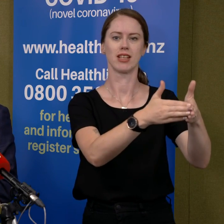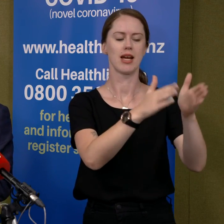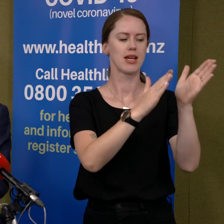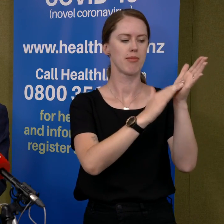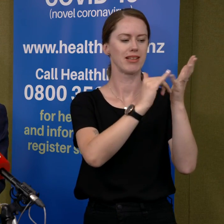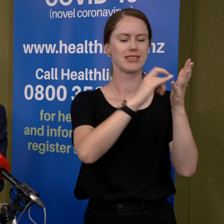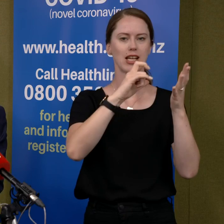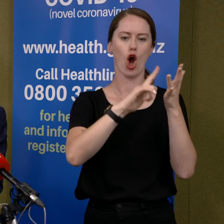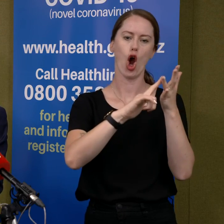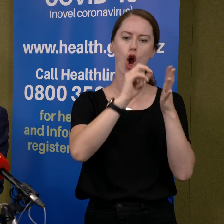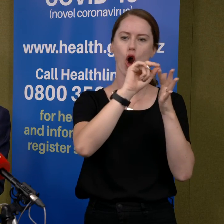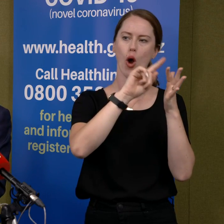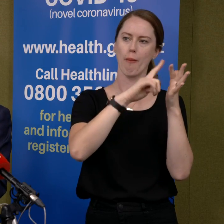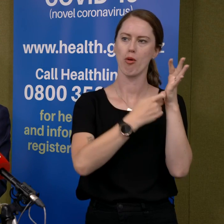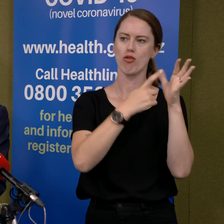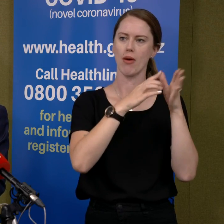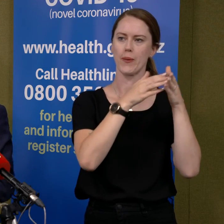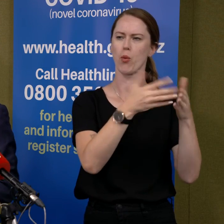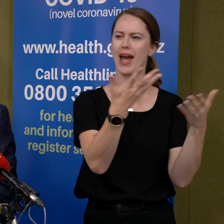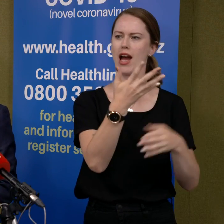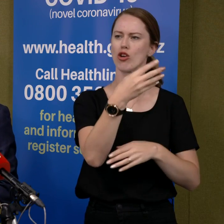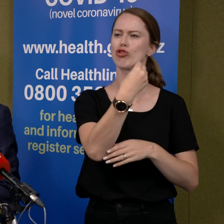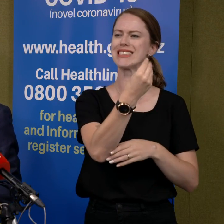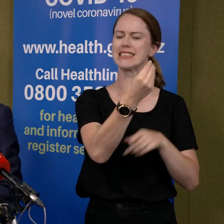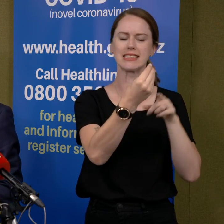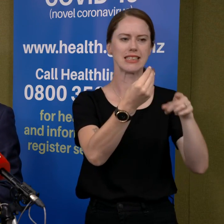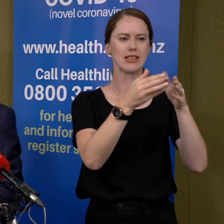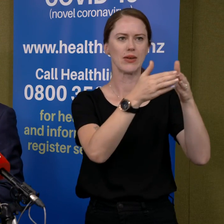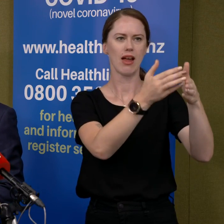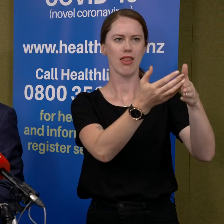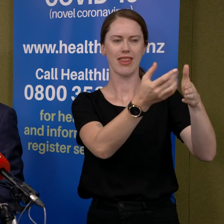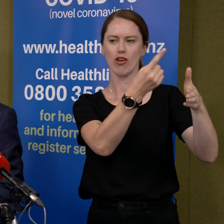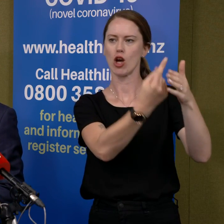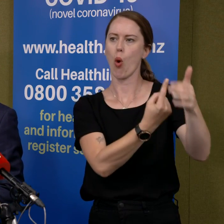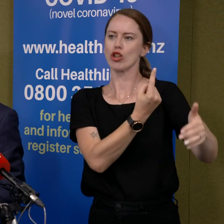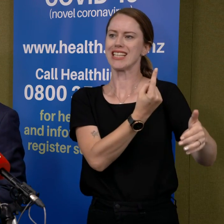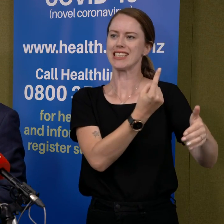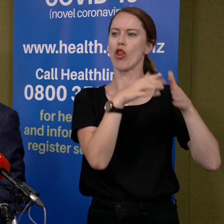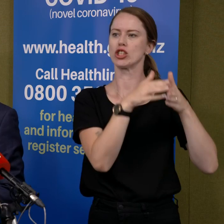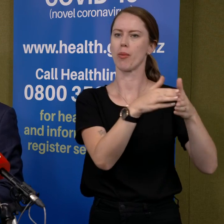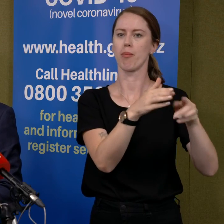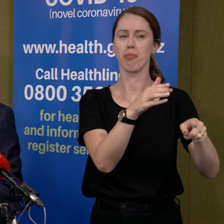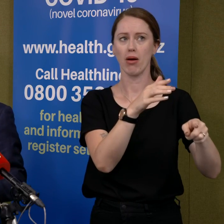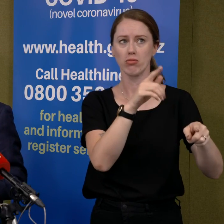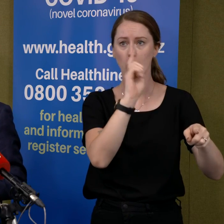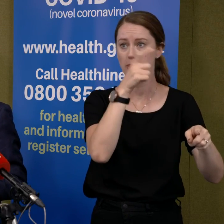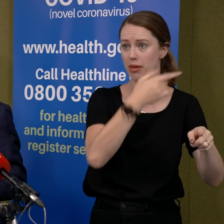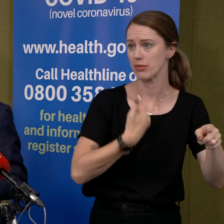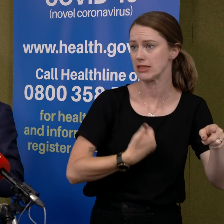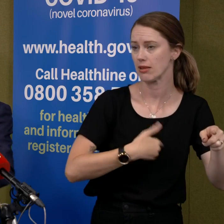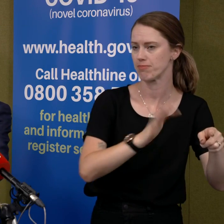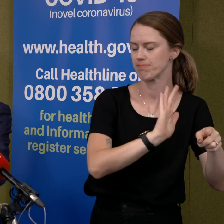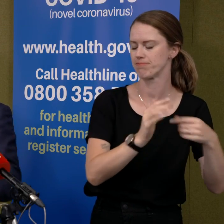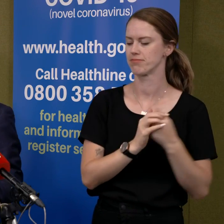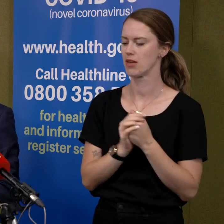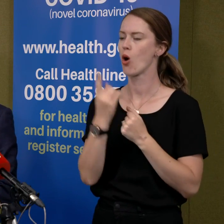MSC Opera off the coast of Greece, and also we are not aware of any health concerns for those New Zealanders. There is